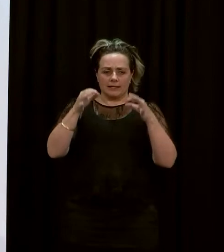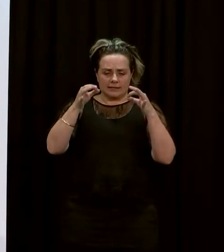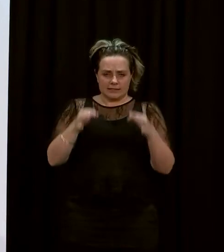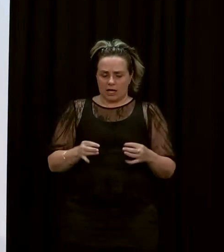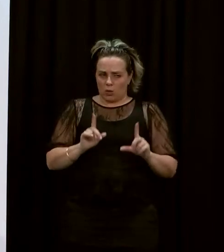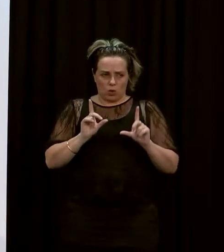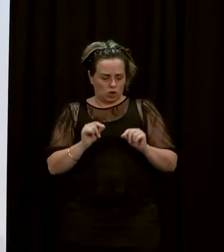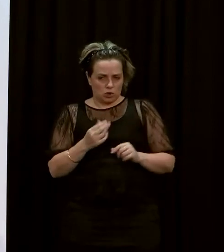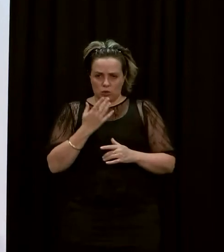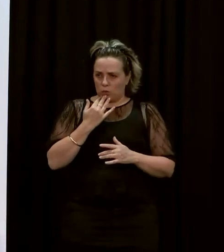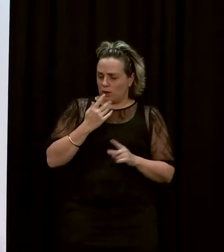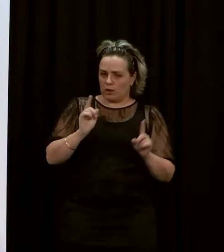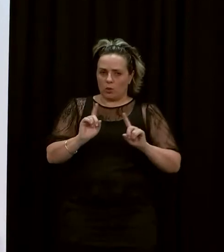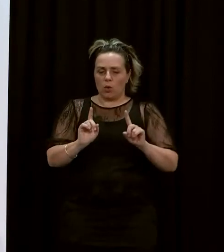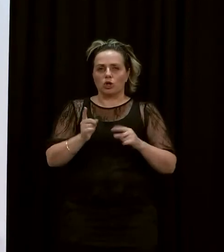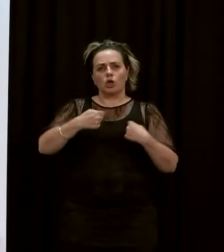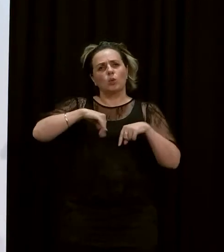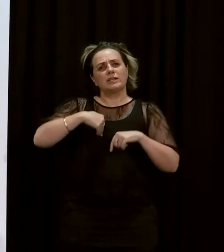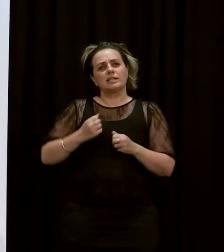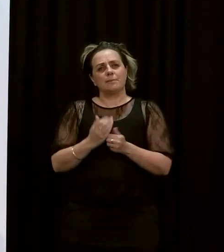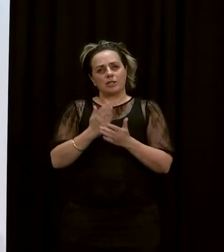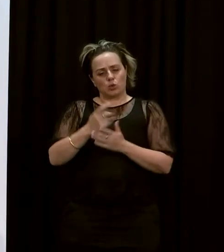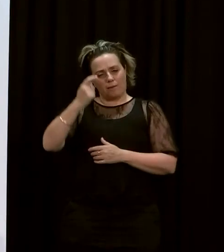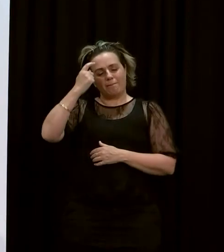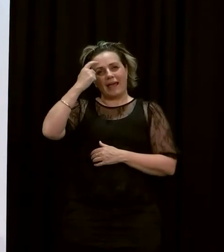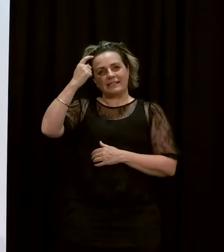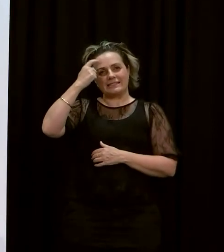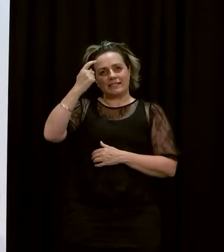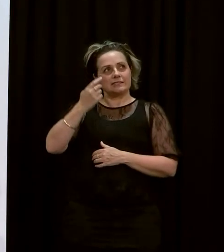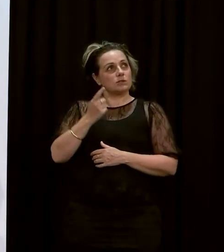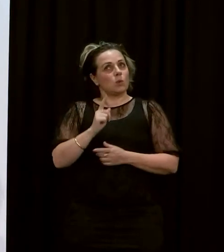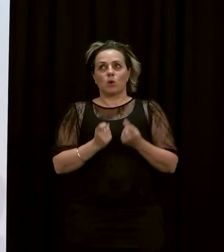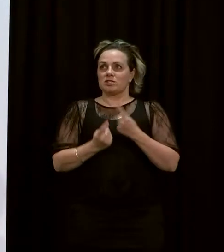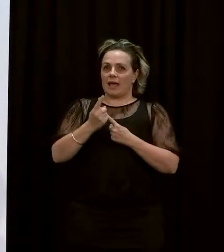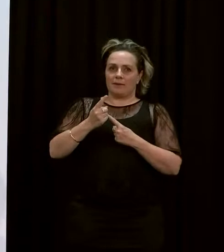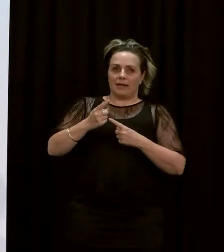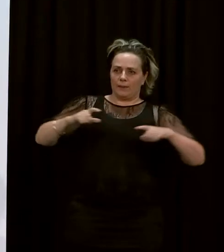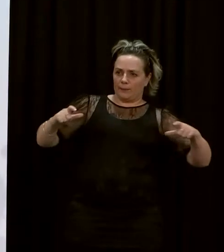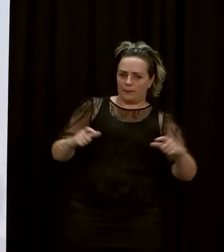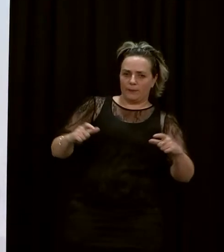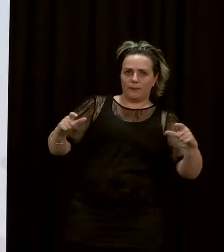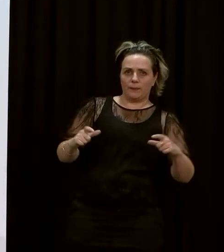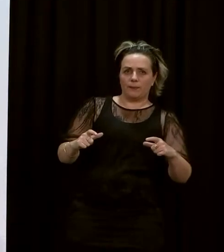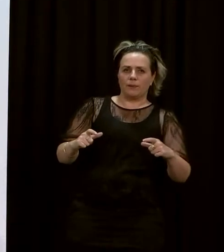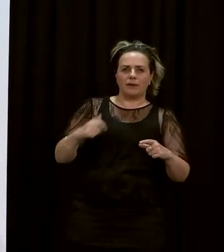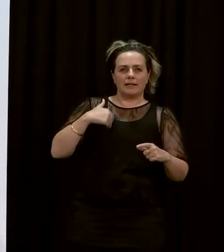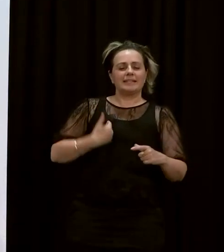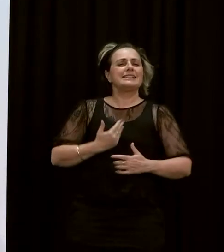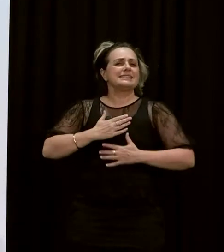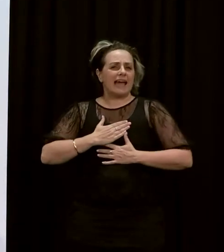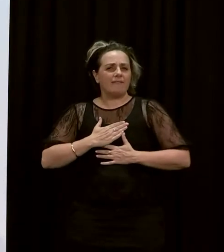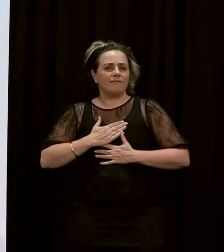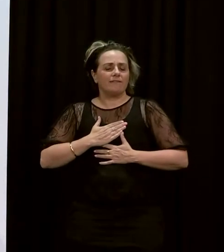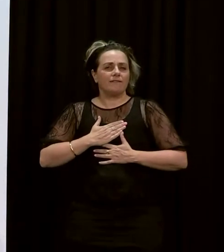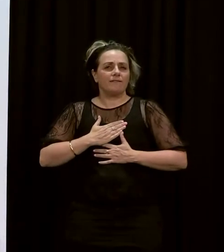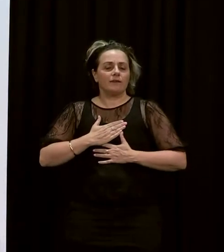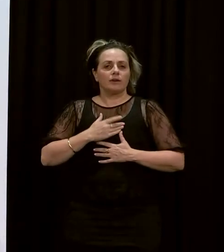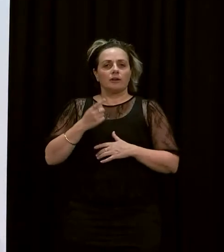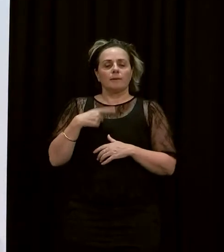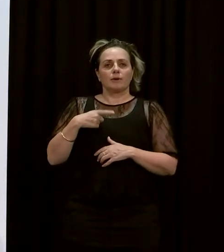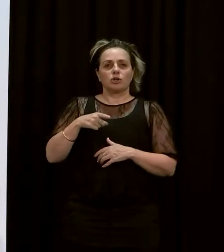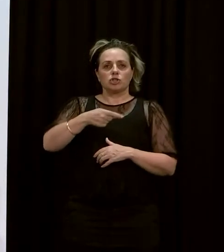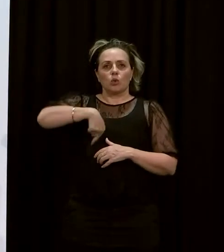we make sure that they make sense in the environment we're operating in, but that also we're operating safely. We don't want to unnecessarily